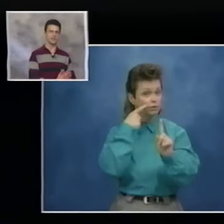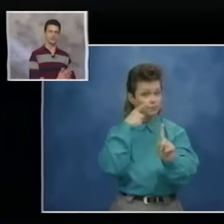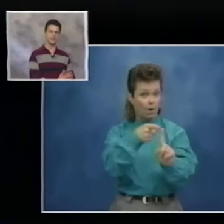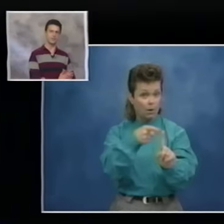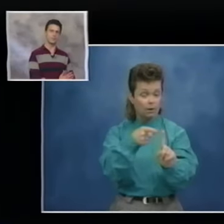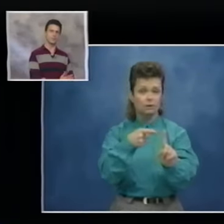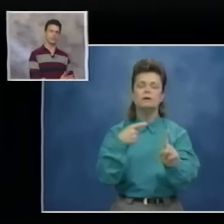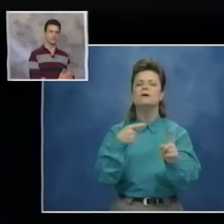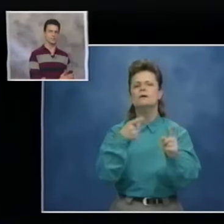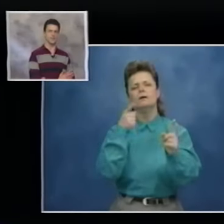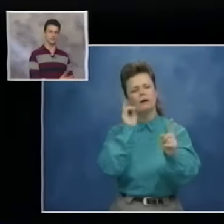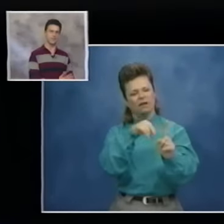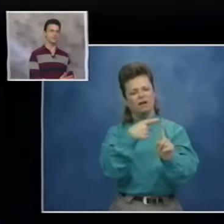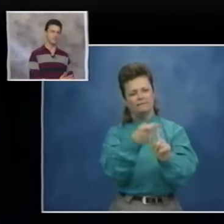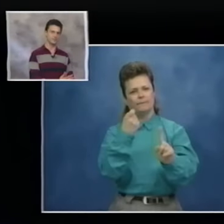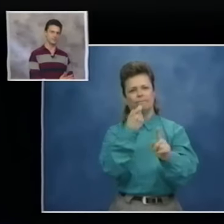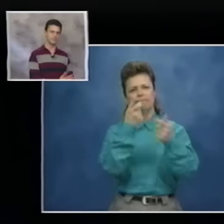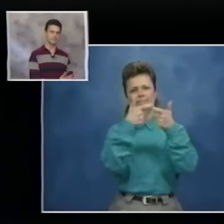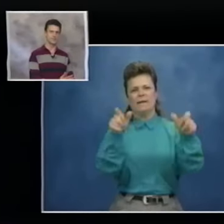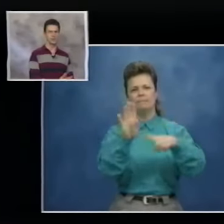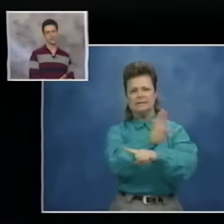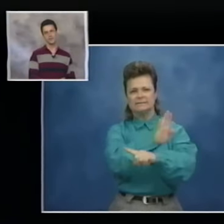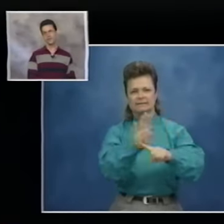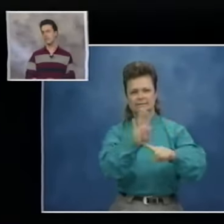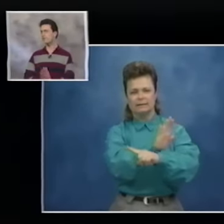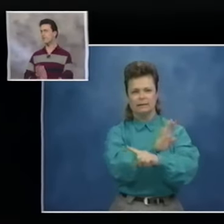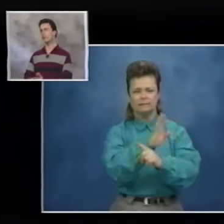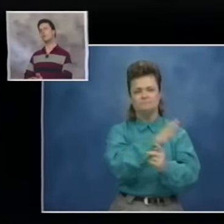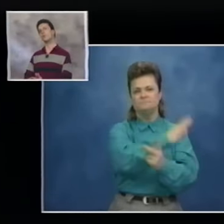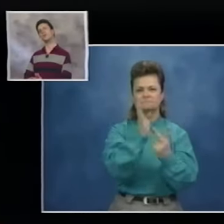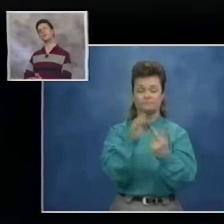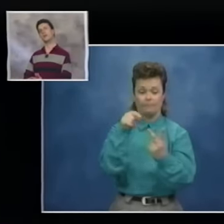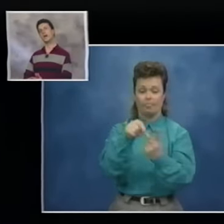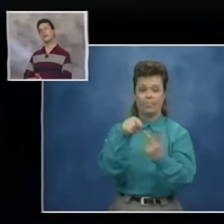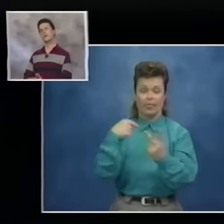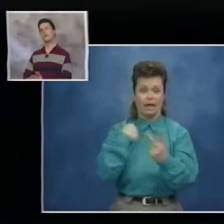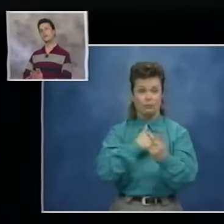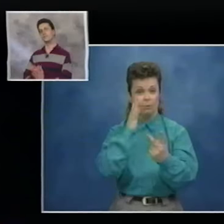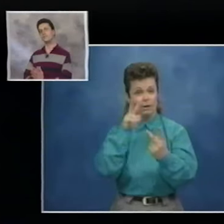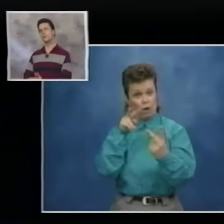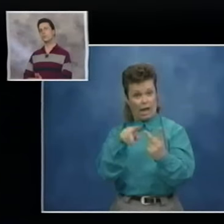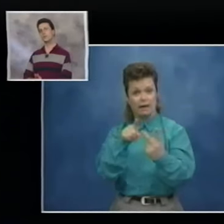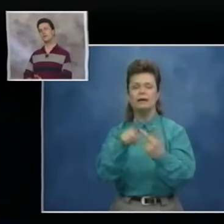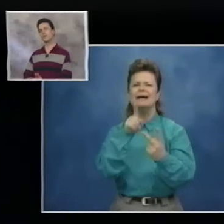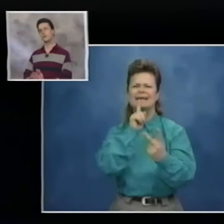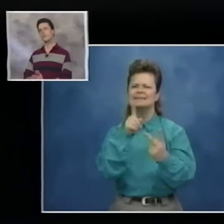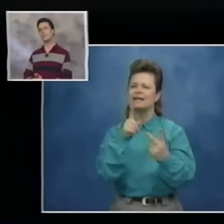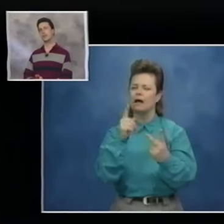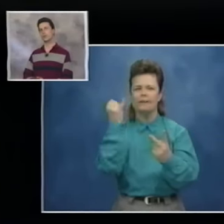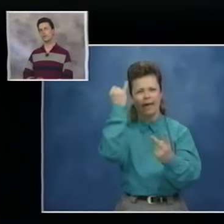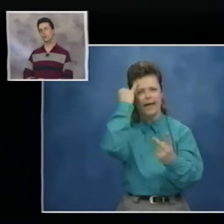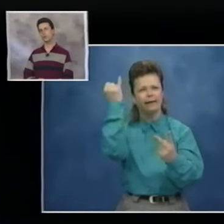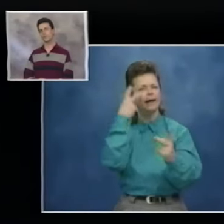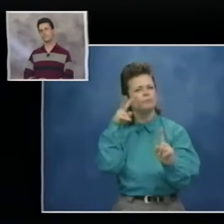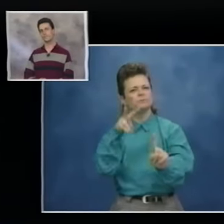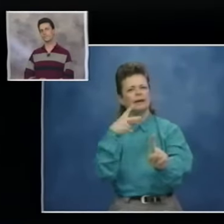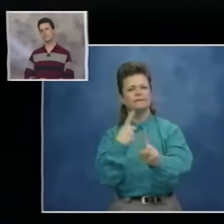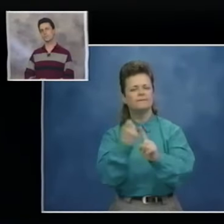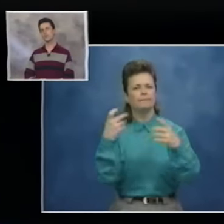at is the viewpoint of big business. The other viewpoint we're going to look at is the viewpoint of the American